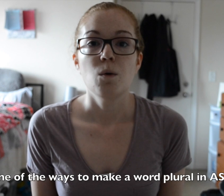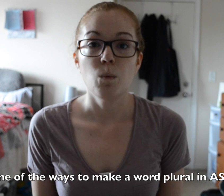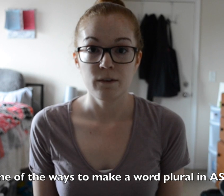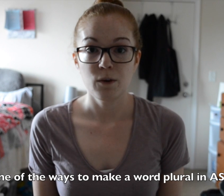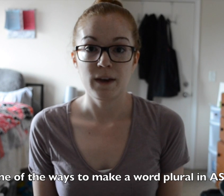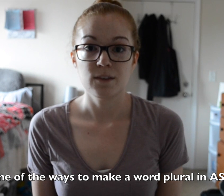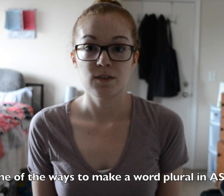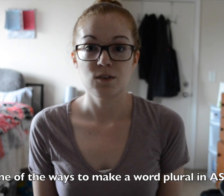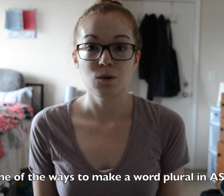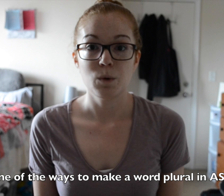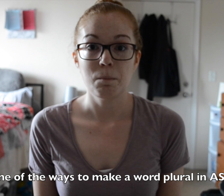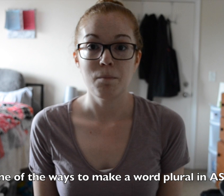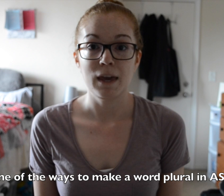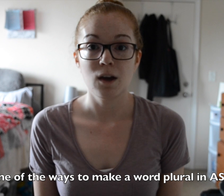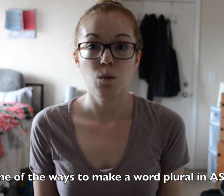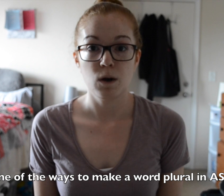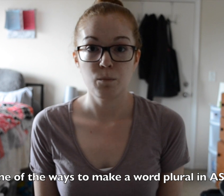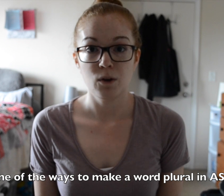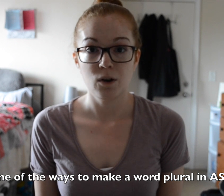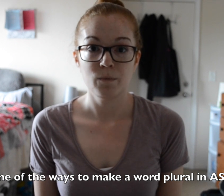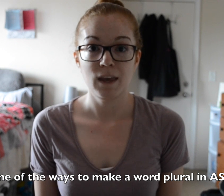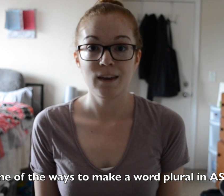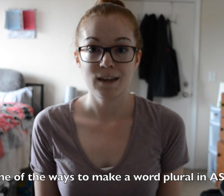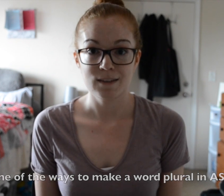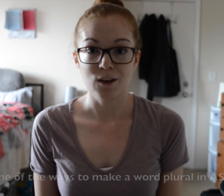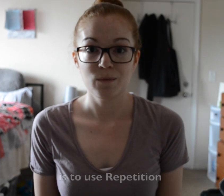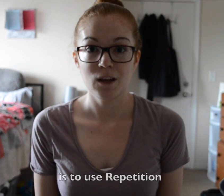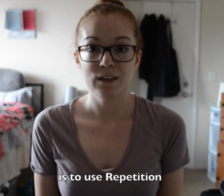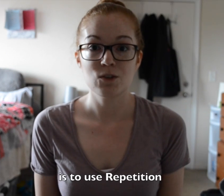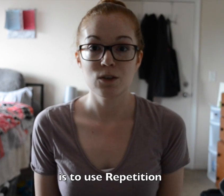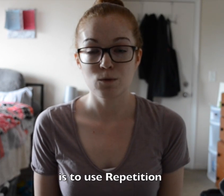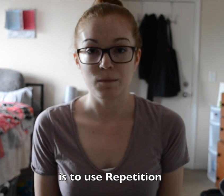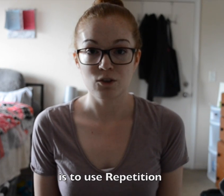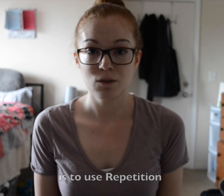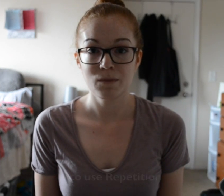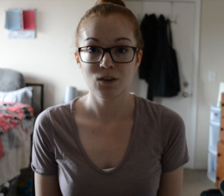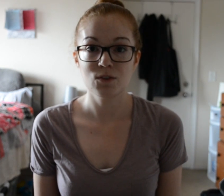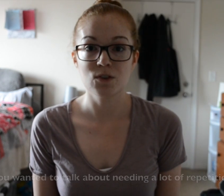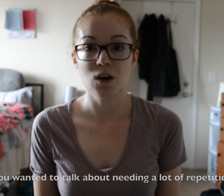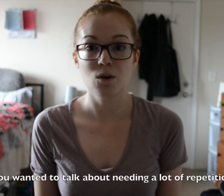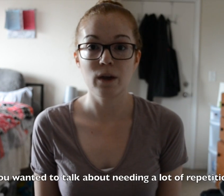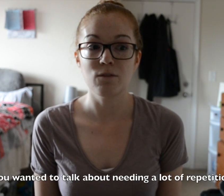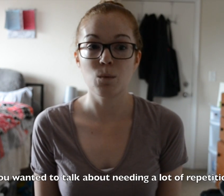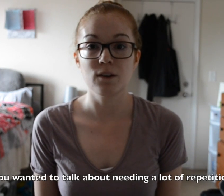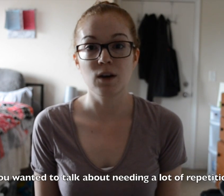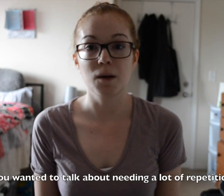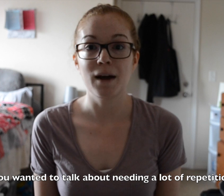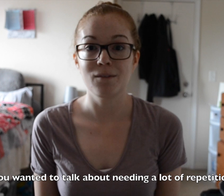One of the ways to make a word plural in ASL is to use repetition. So if you wanted to talk about